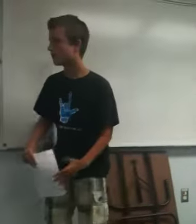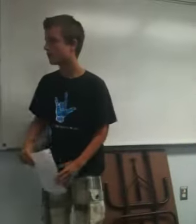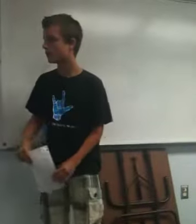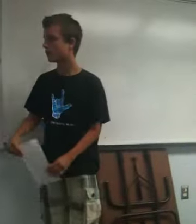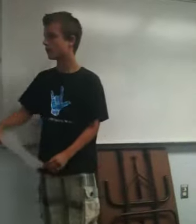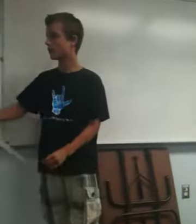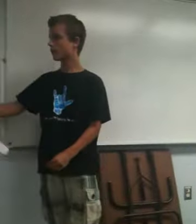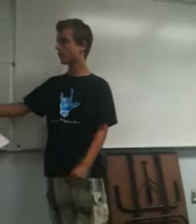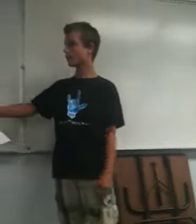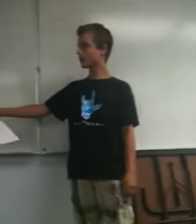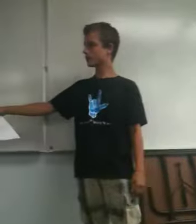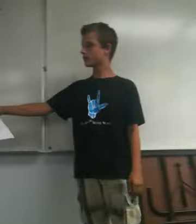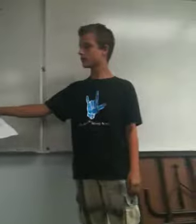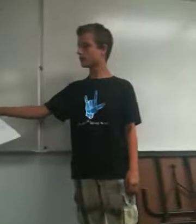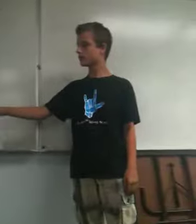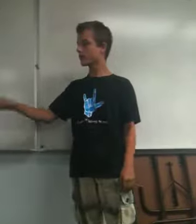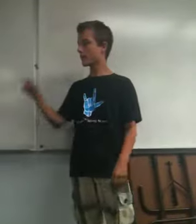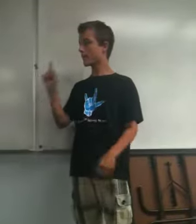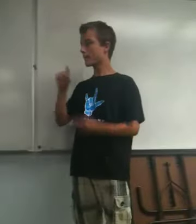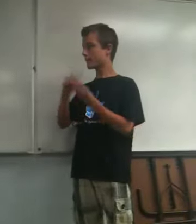this is the first word, pencil.